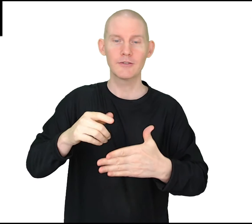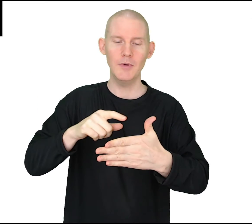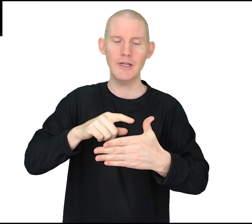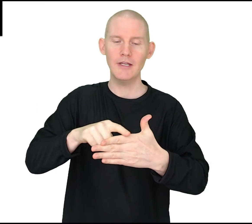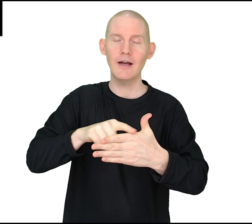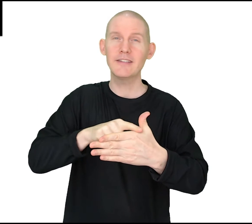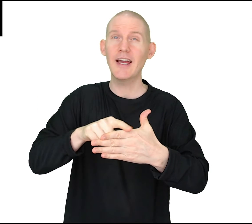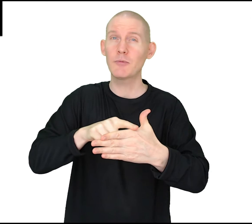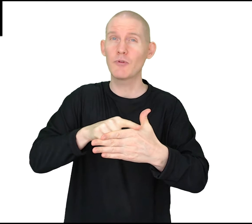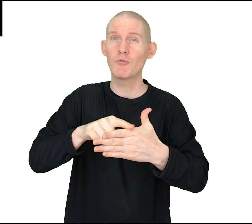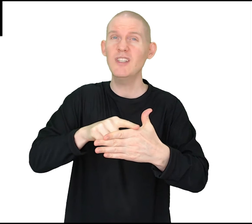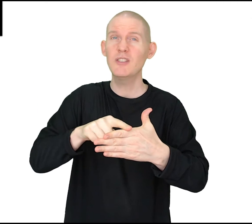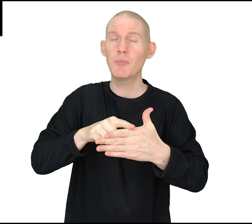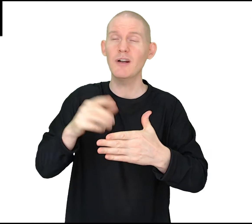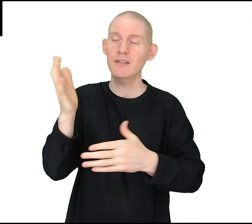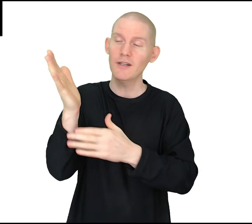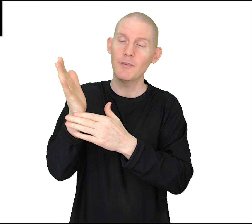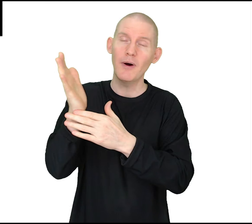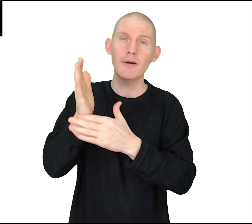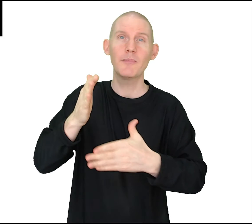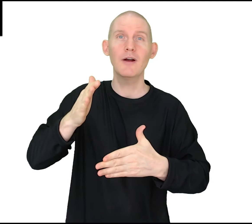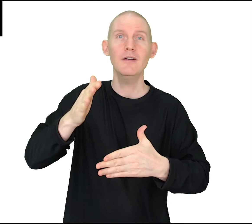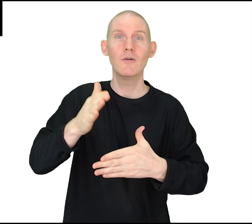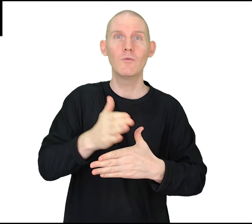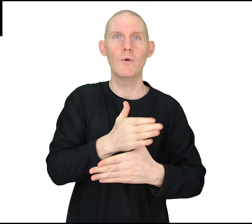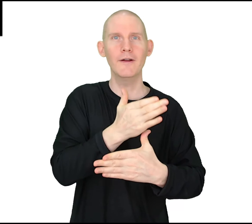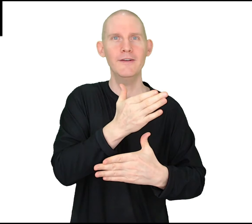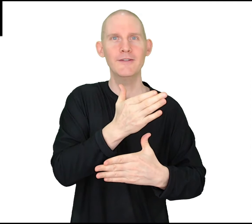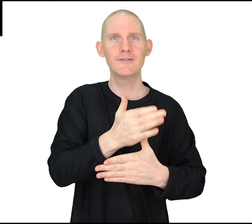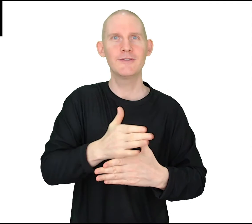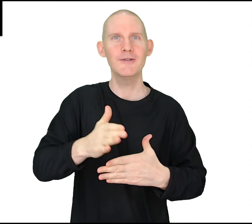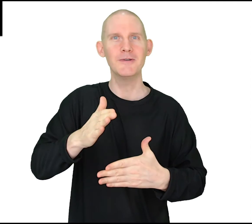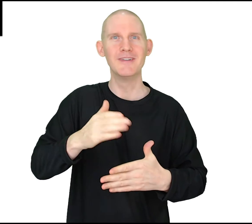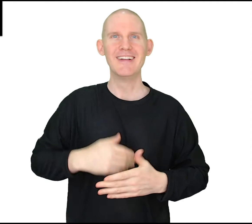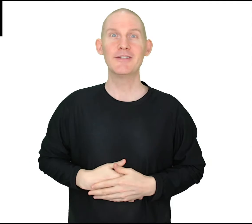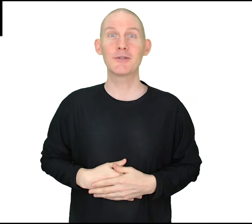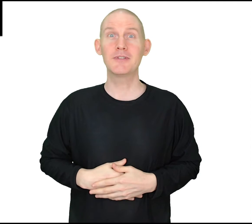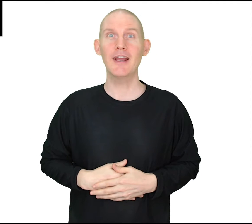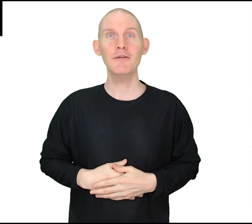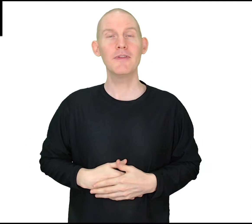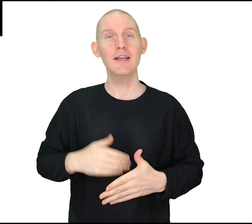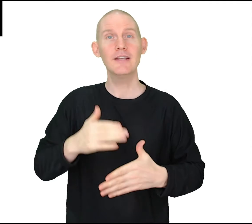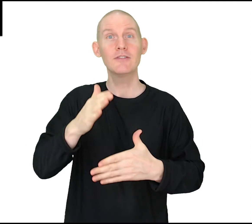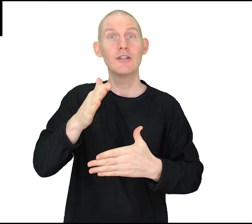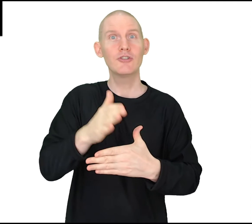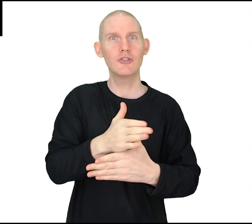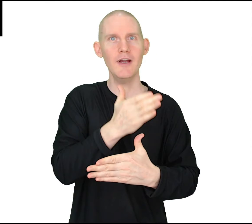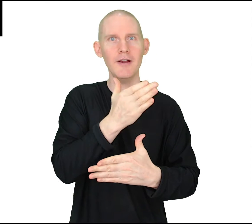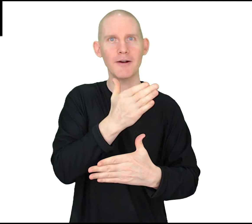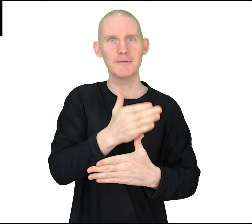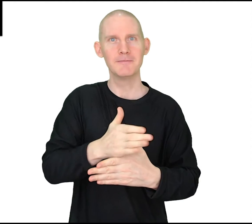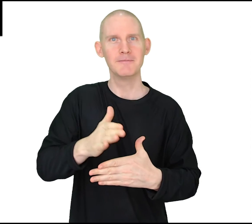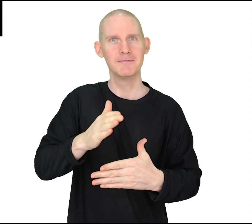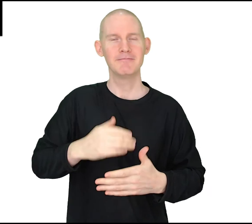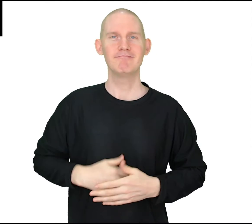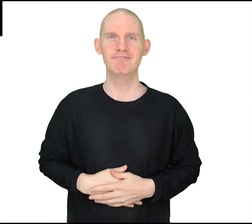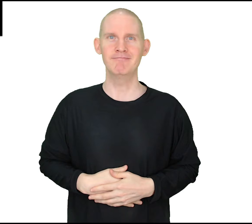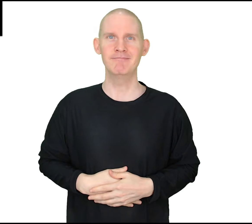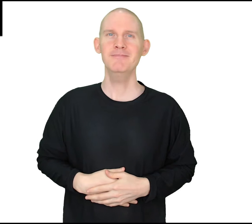making contact with the ridge part, bottom part, 1, 2. So together that is share. From